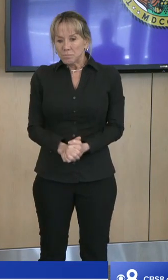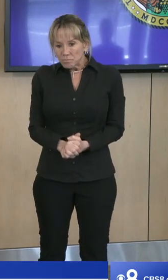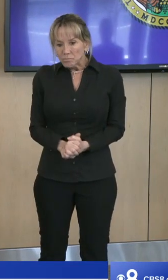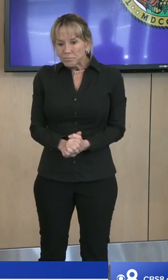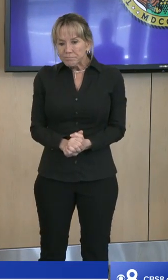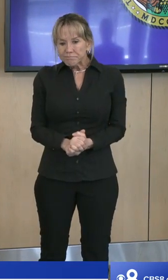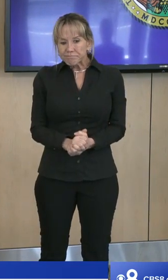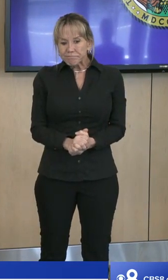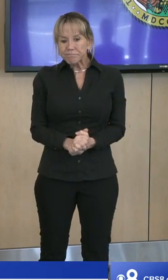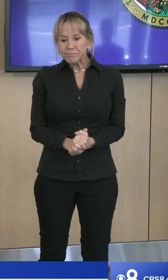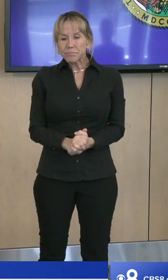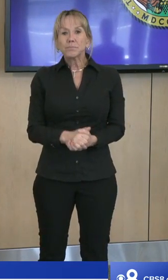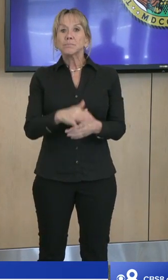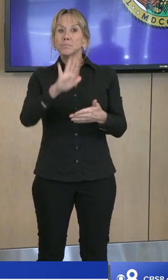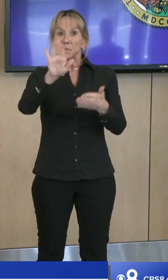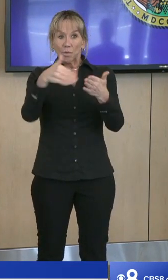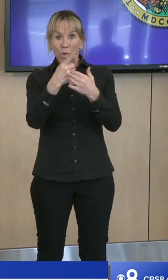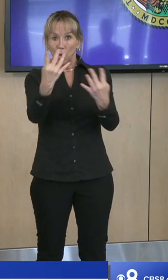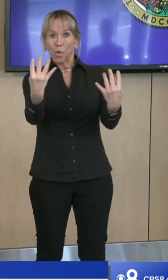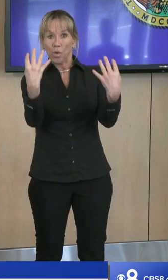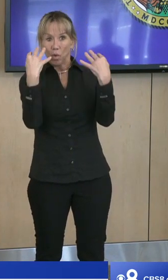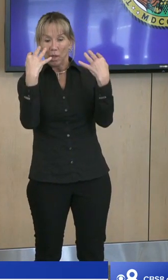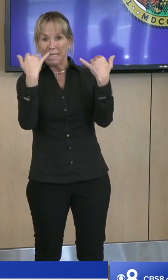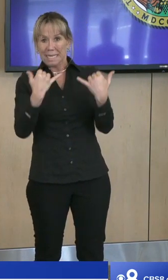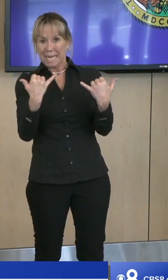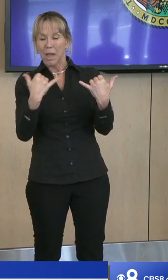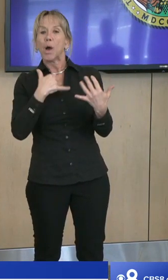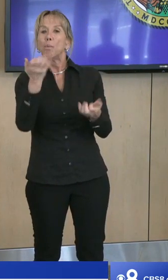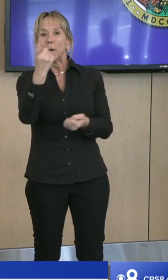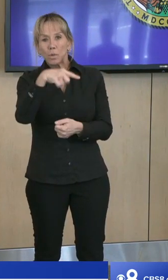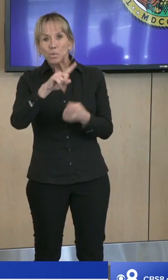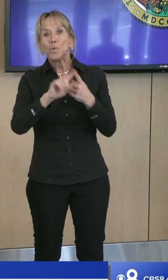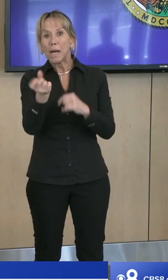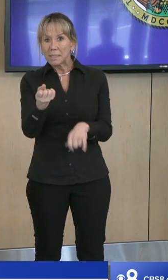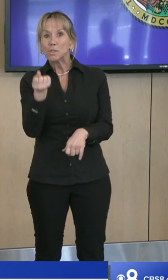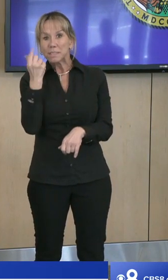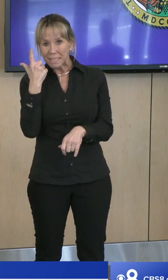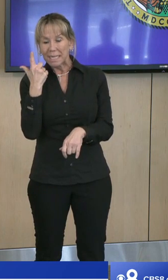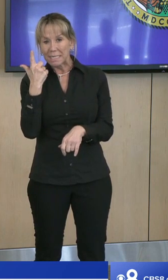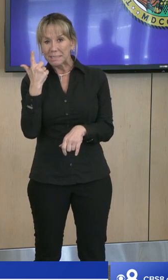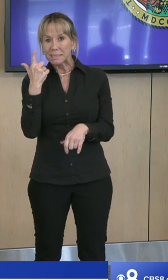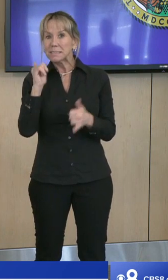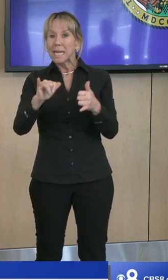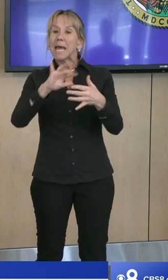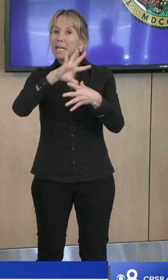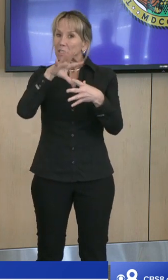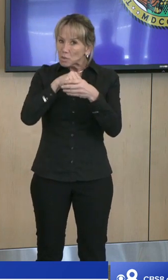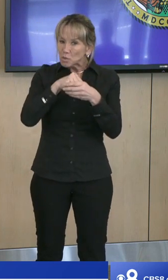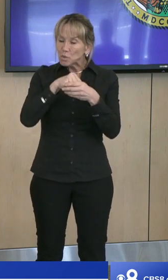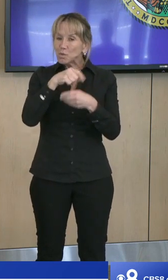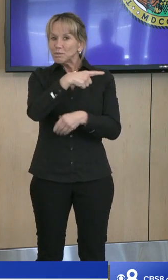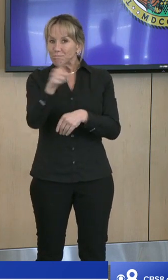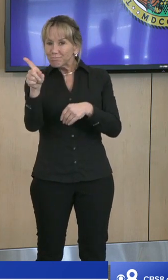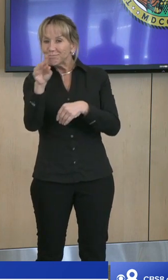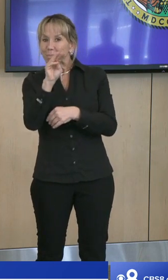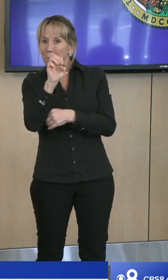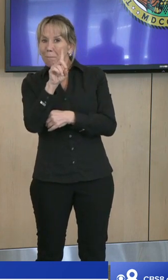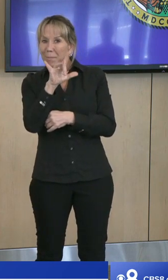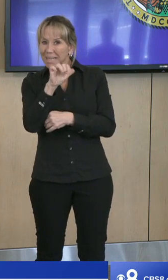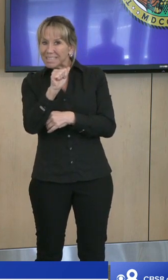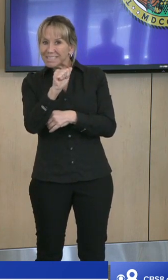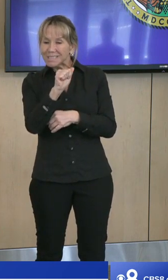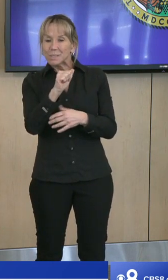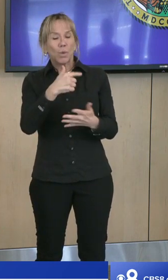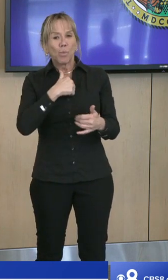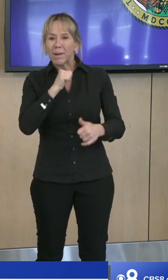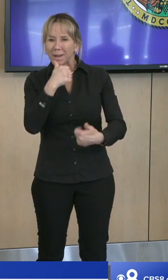I want everyone that's looking at me right now to understand, and this includes media, that we're not trying to keep anything from anyone. We are